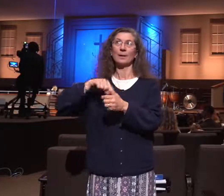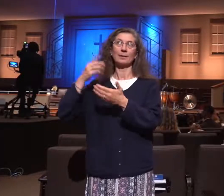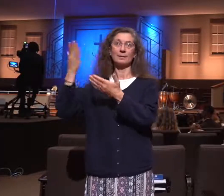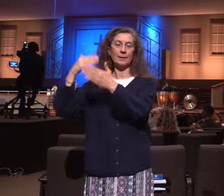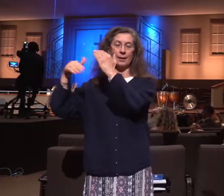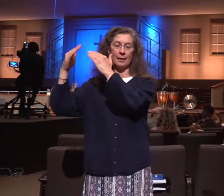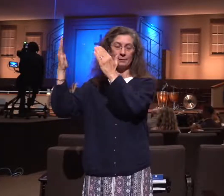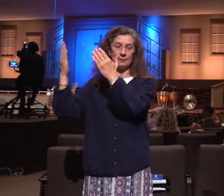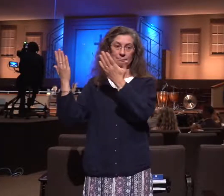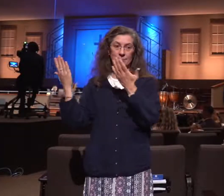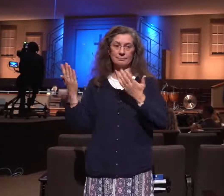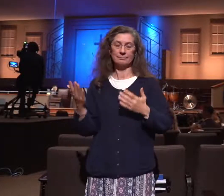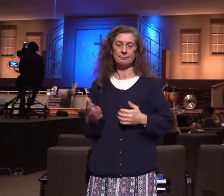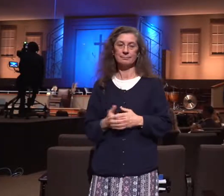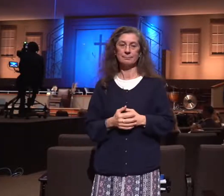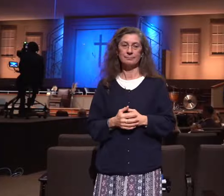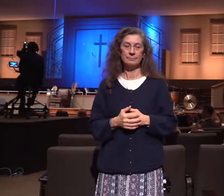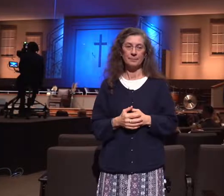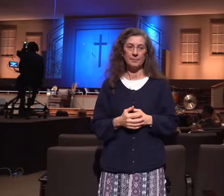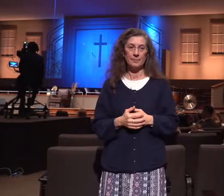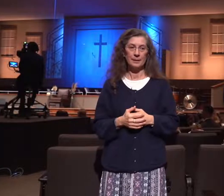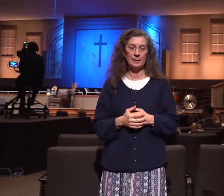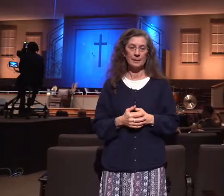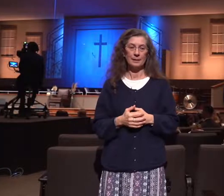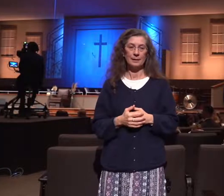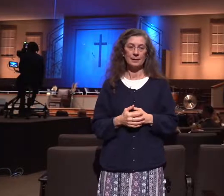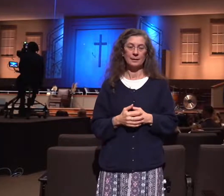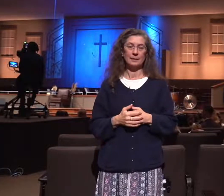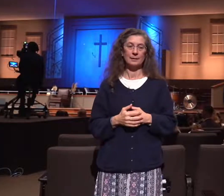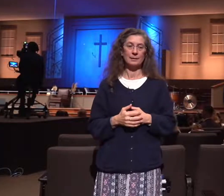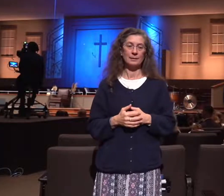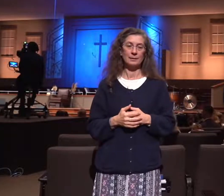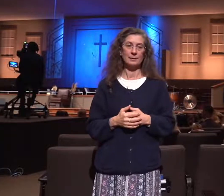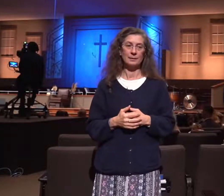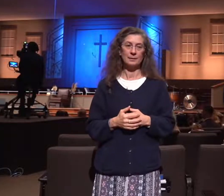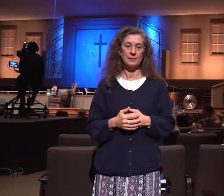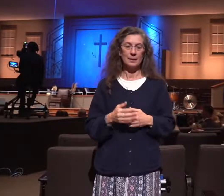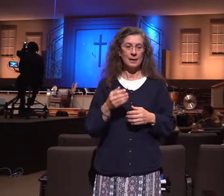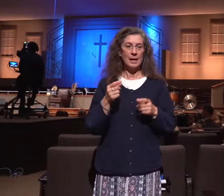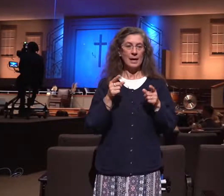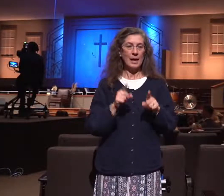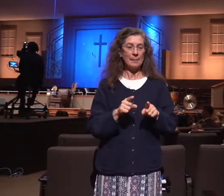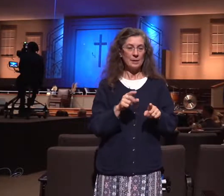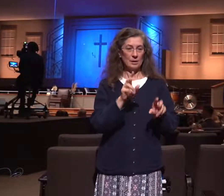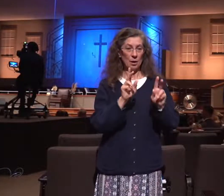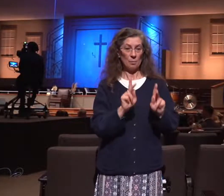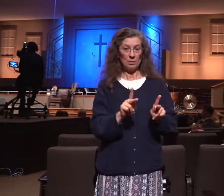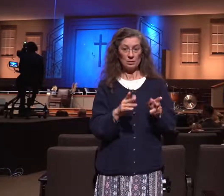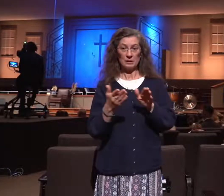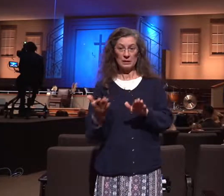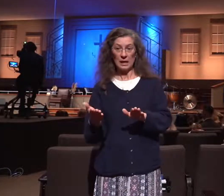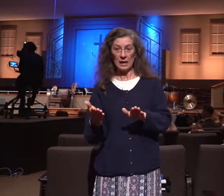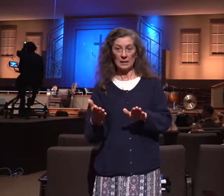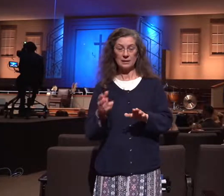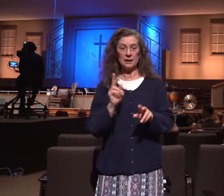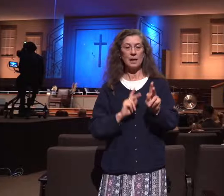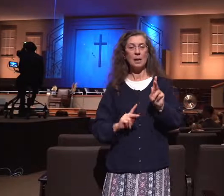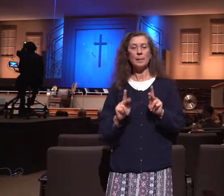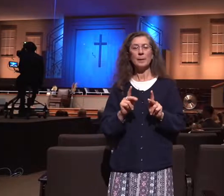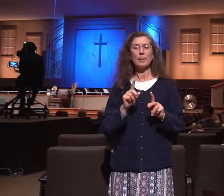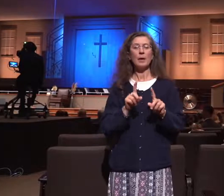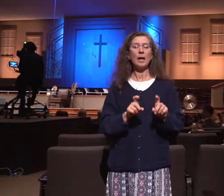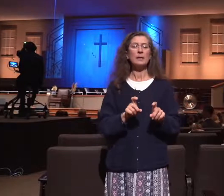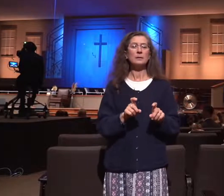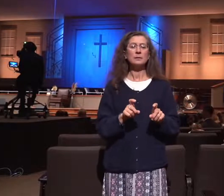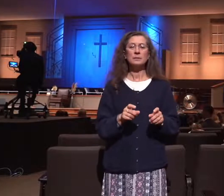Anytime somebody of any wealth at all dies, someone invariably asks, I wonder how much he left. And it's always the